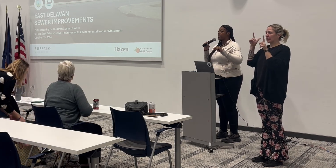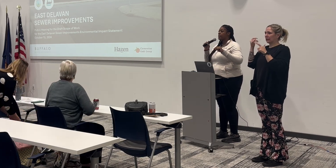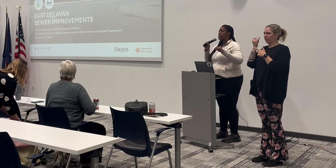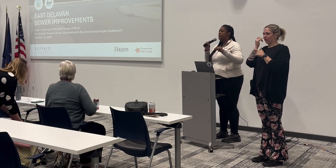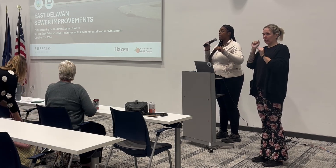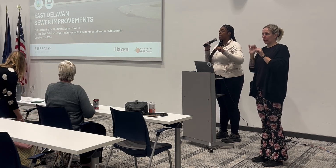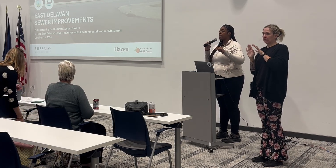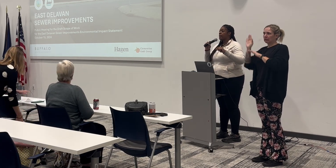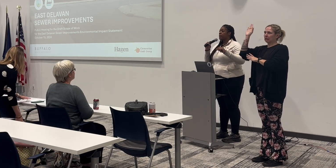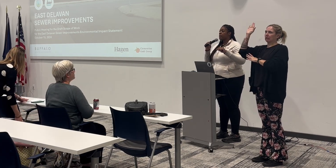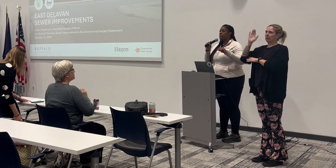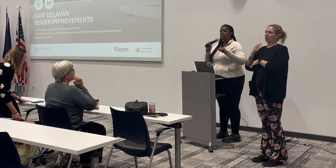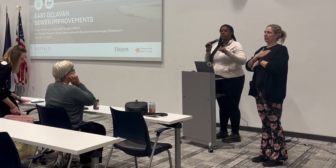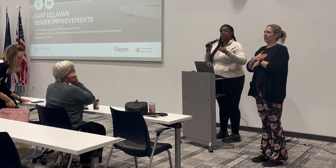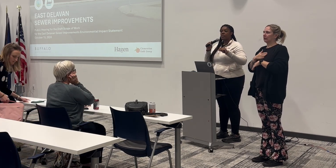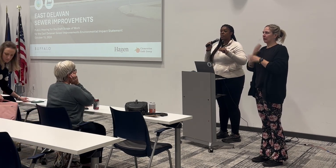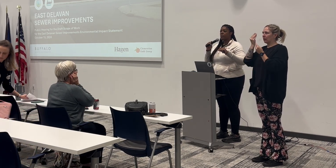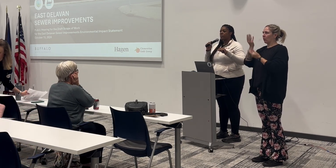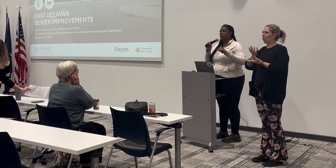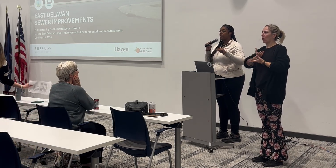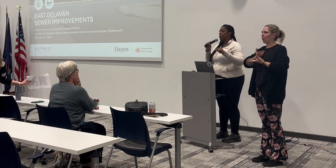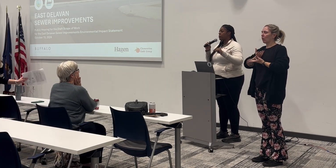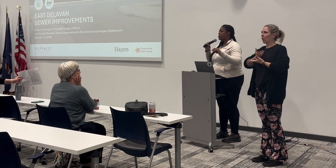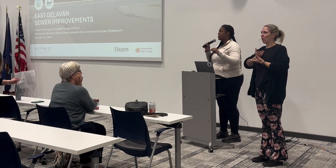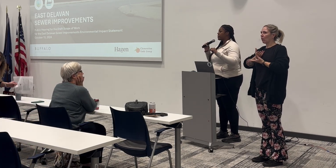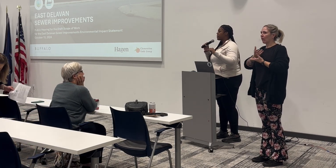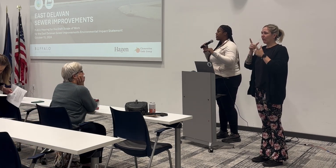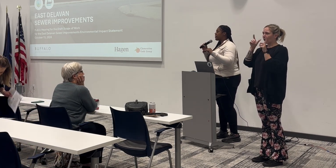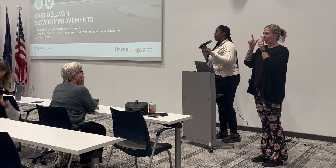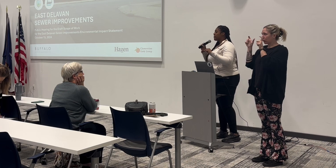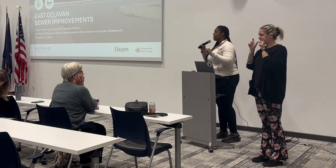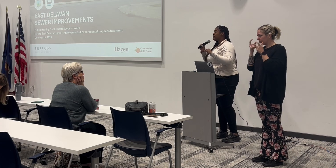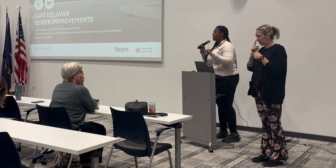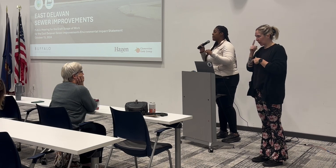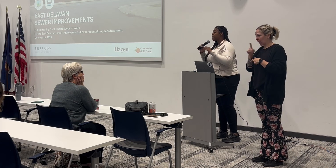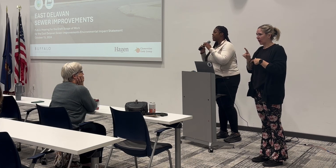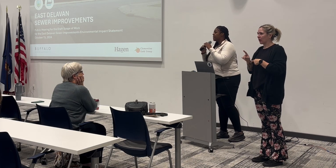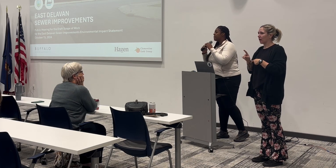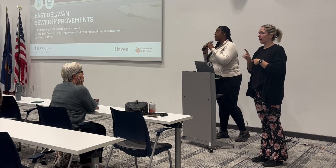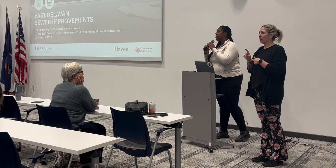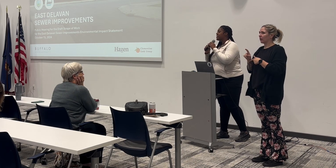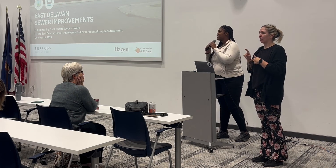your hand. Taking some photos.